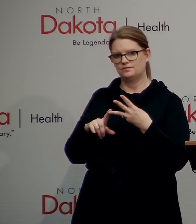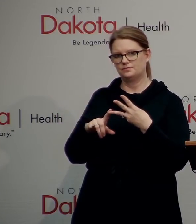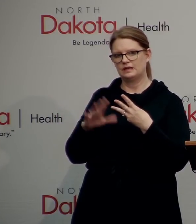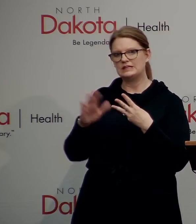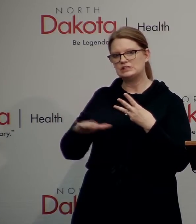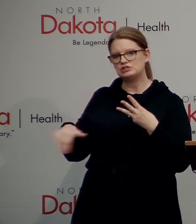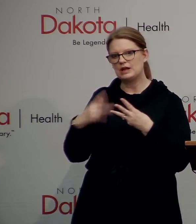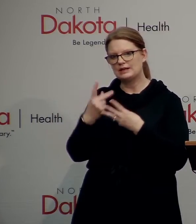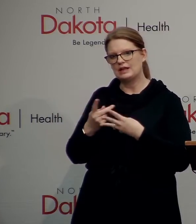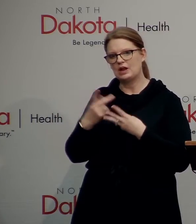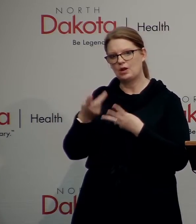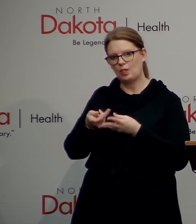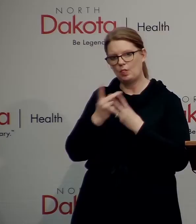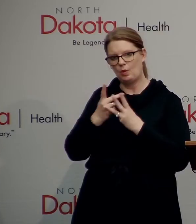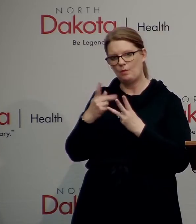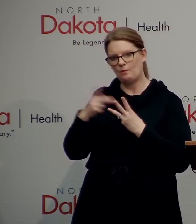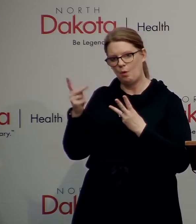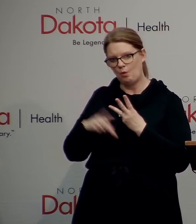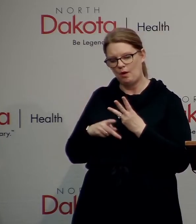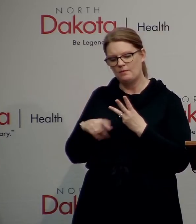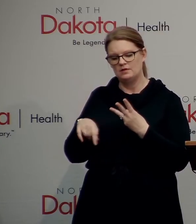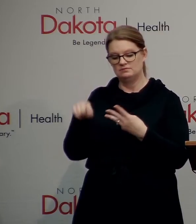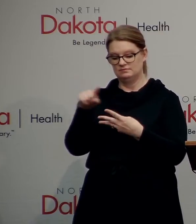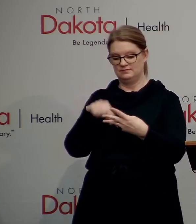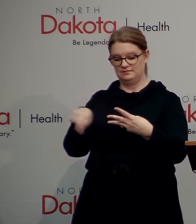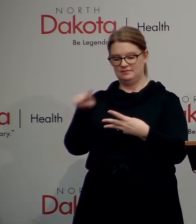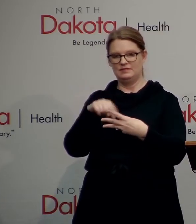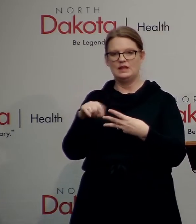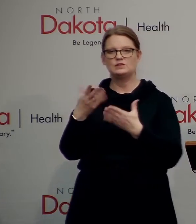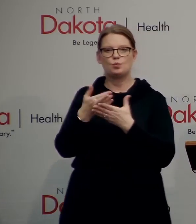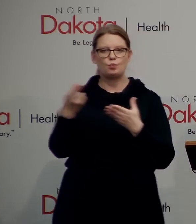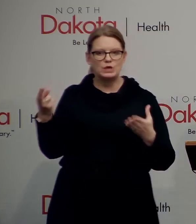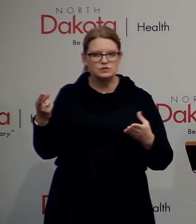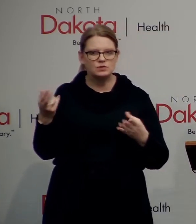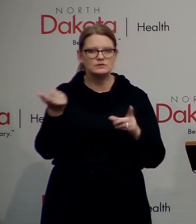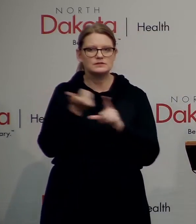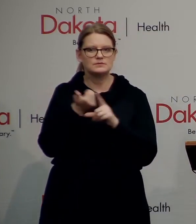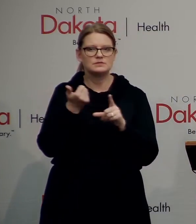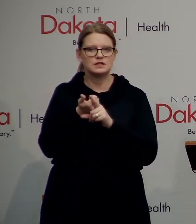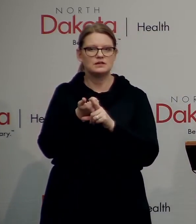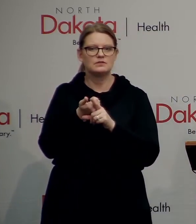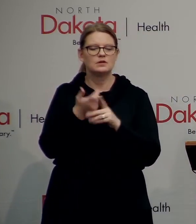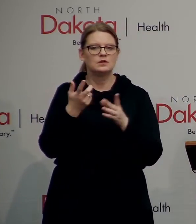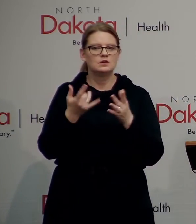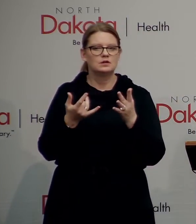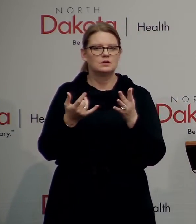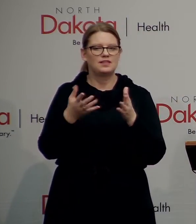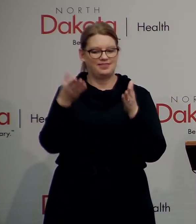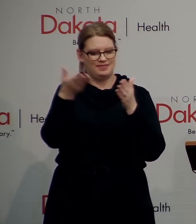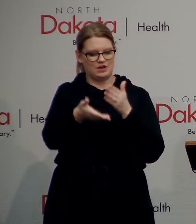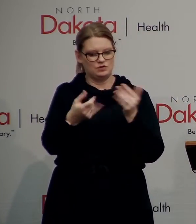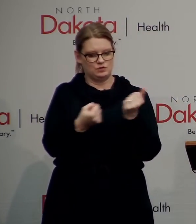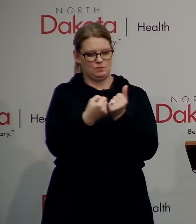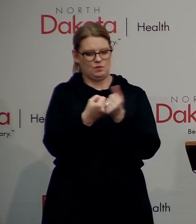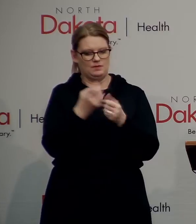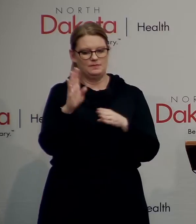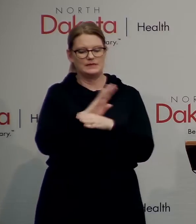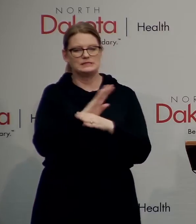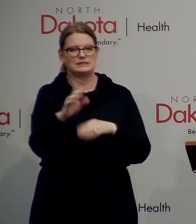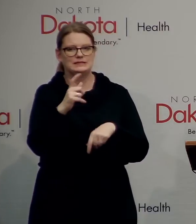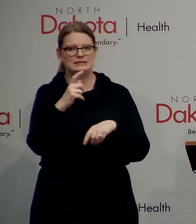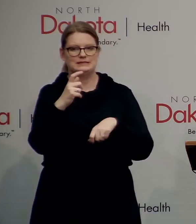care loan program that is available. All of these resources are being redirected to support businesses in this time